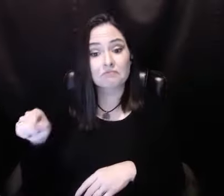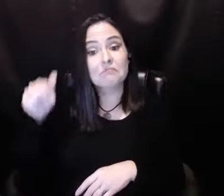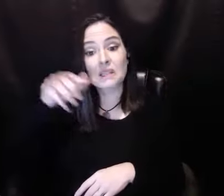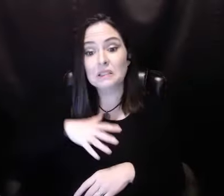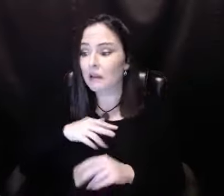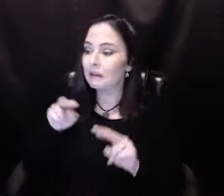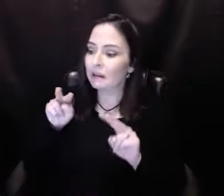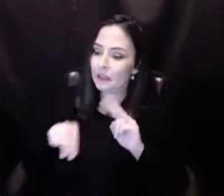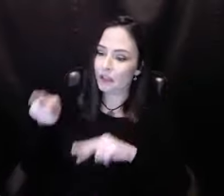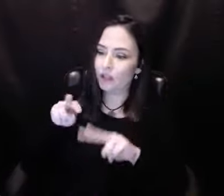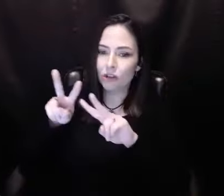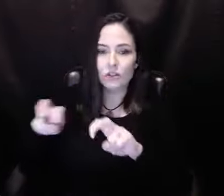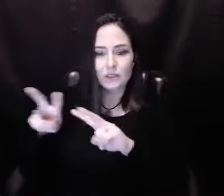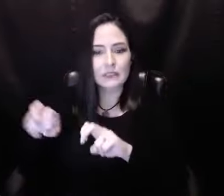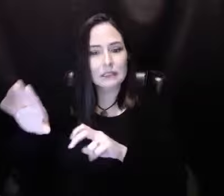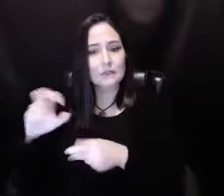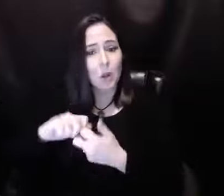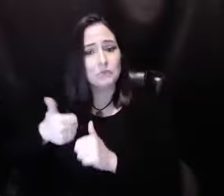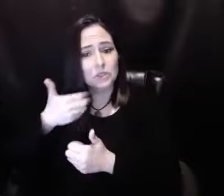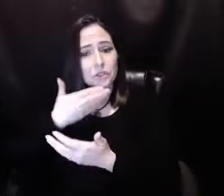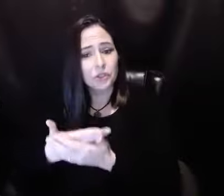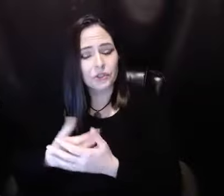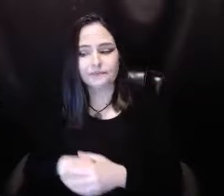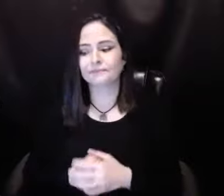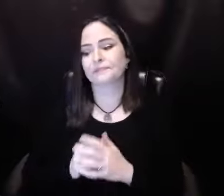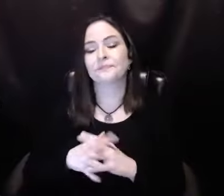Oh, he's the man who looks at his problems,